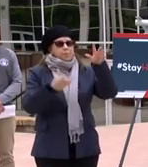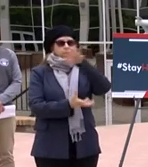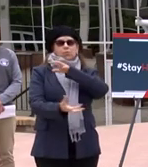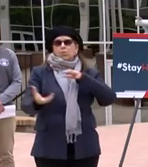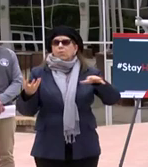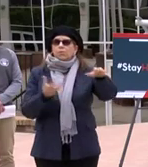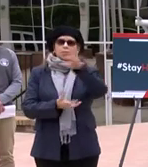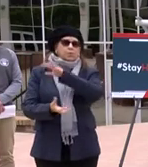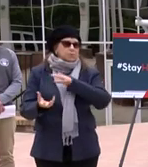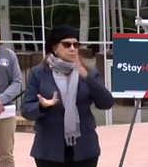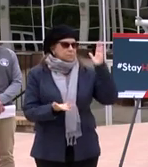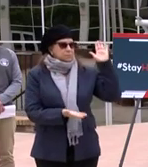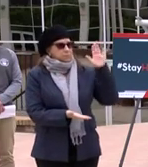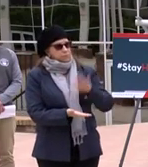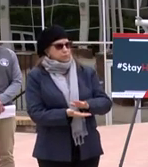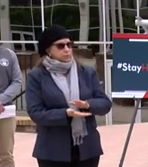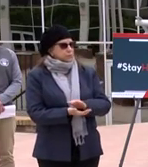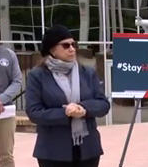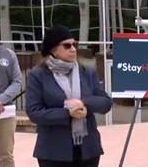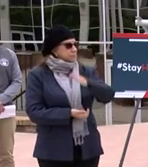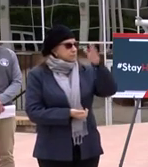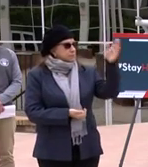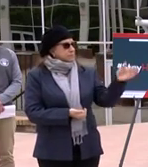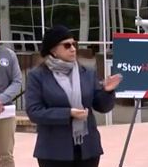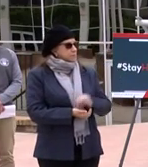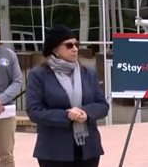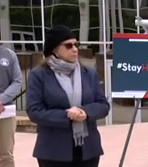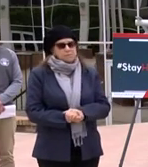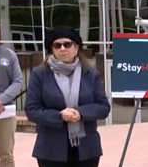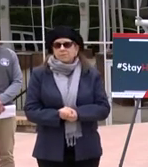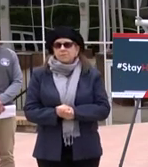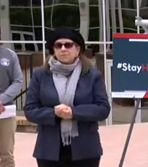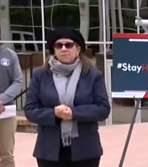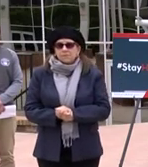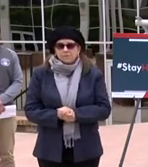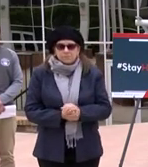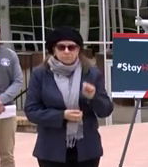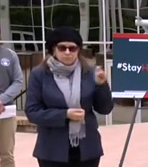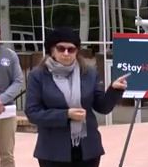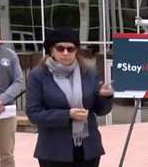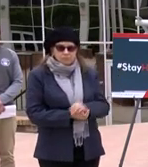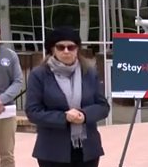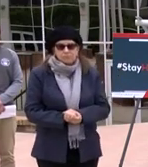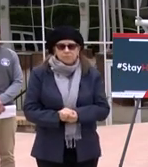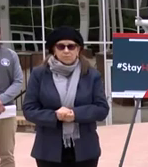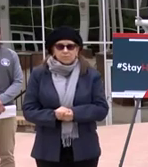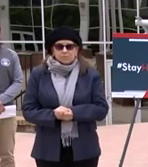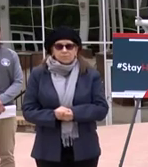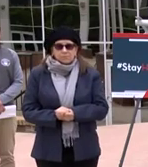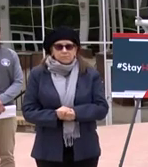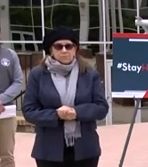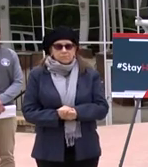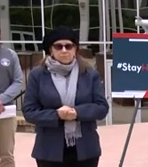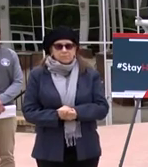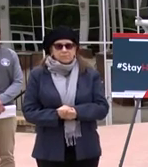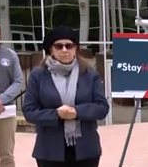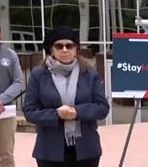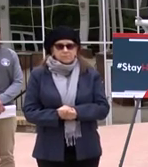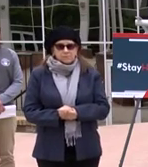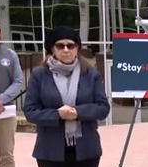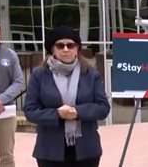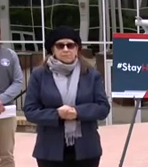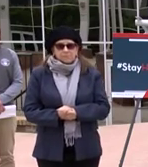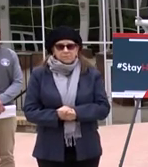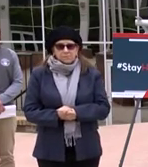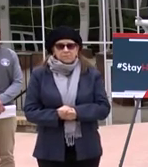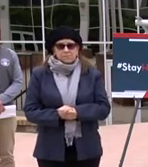system. Mayor Bowser, obviously first responders and whatnot are the priority for this, but are you making